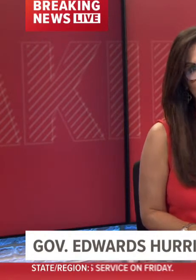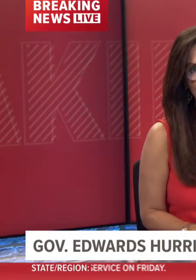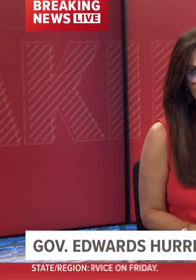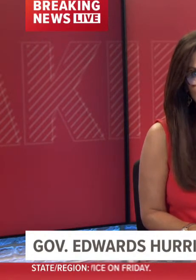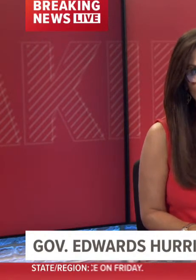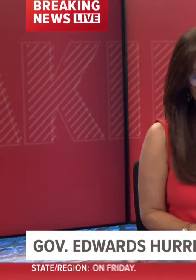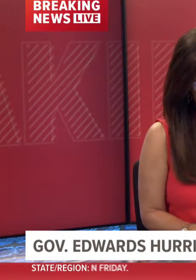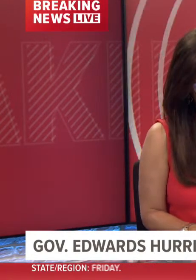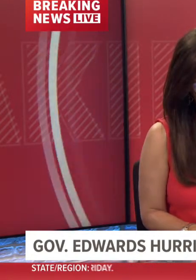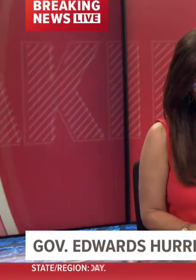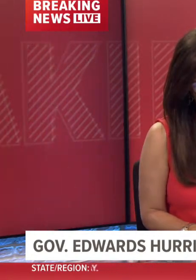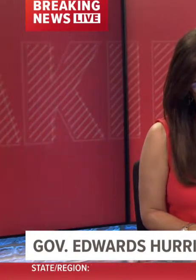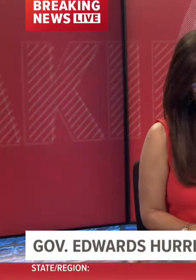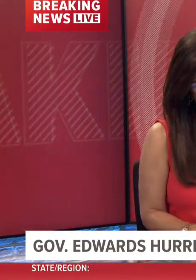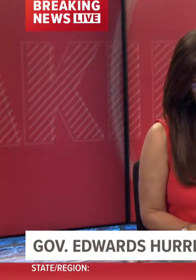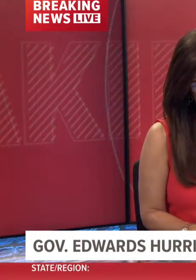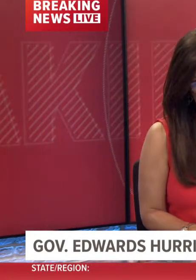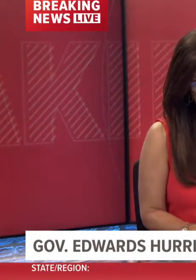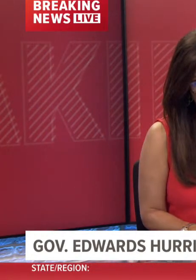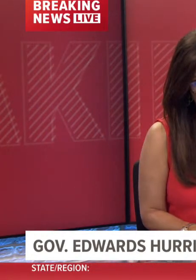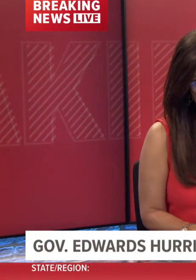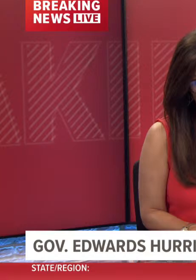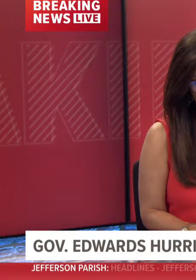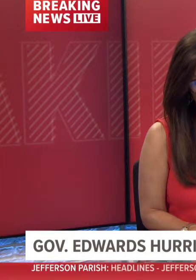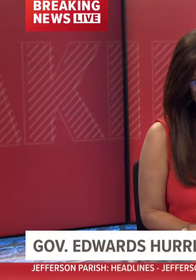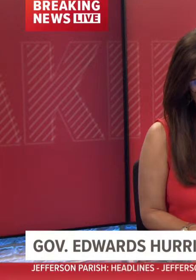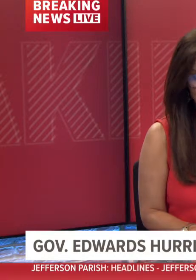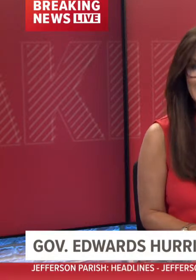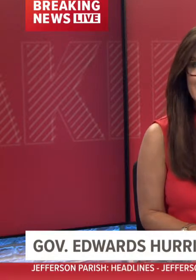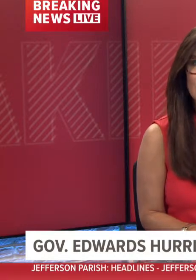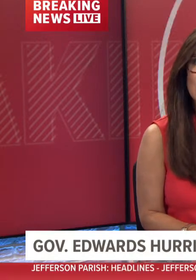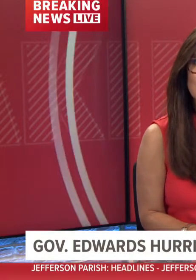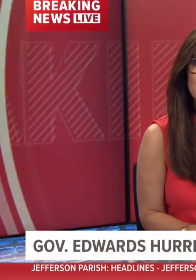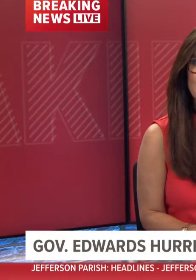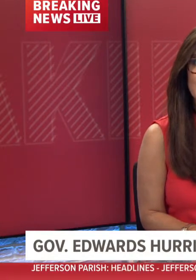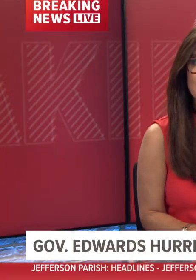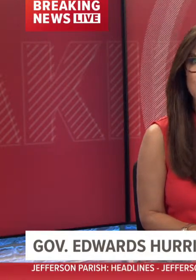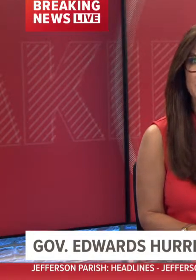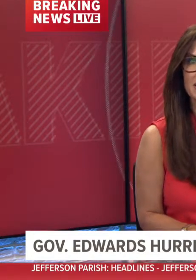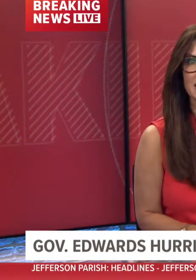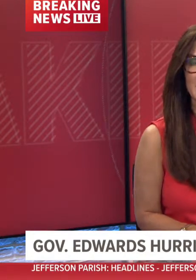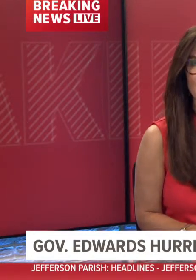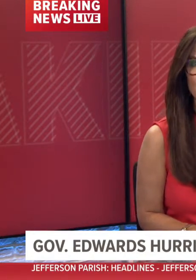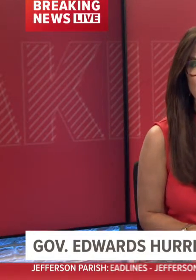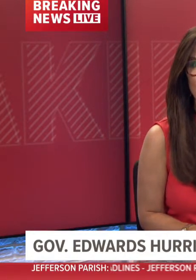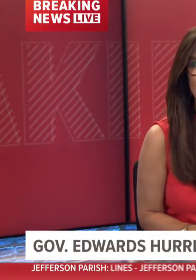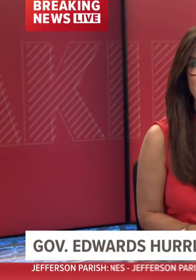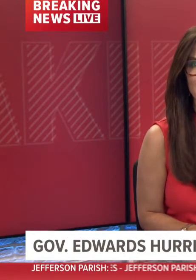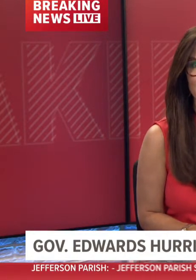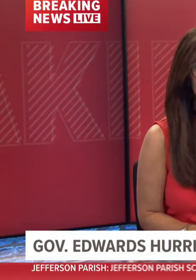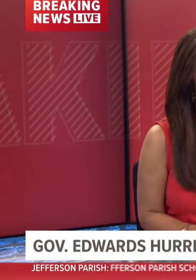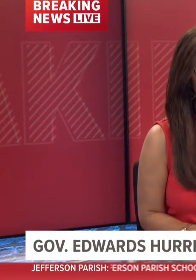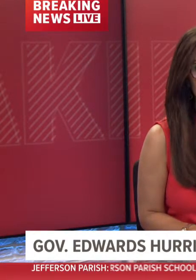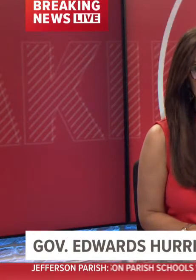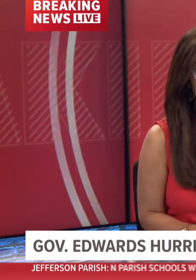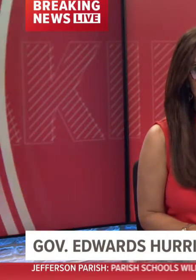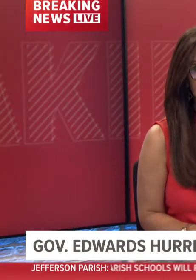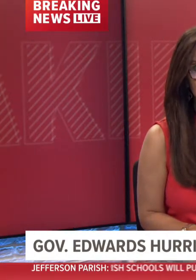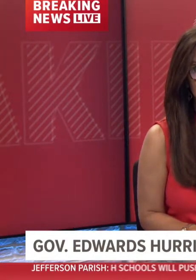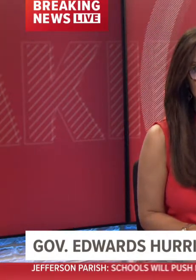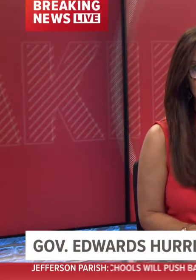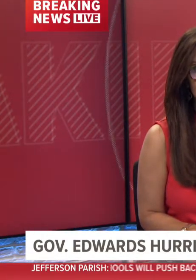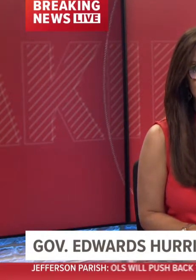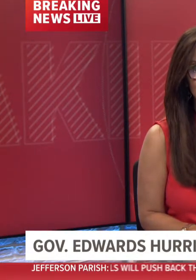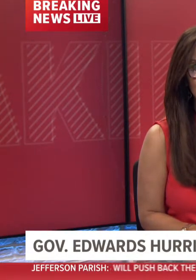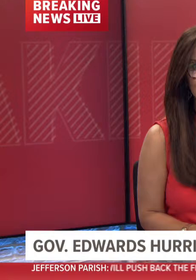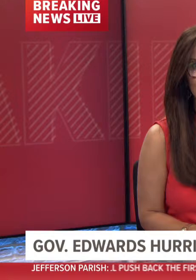that they'll have a home to come home to. And then he also said they never lost communication during this entire storm. And if you lived through Katrina and you